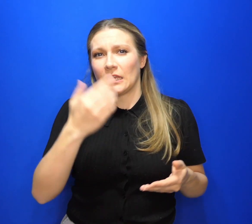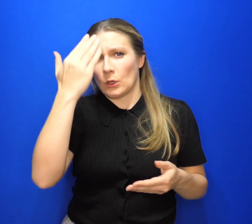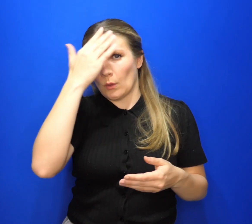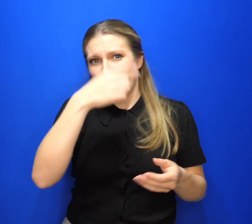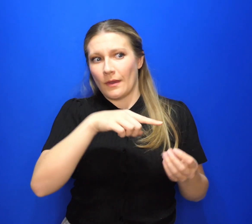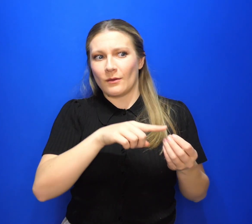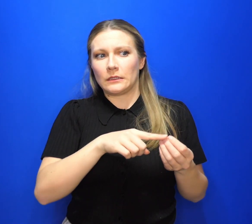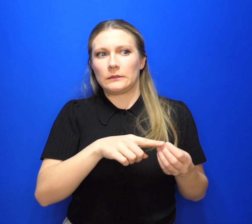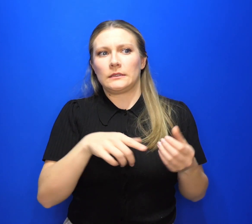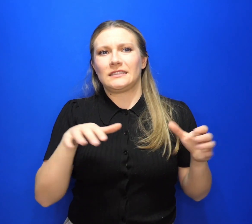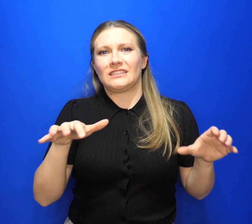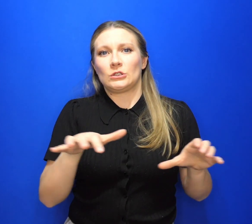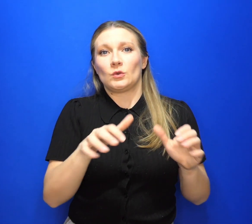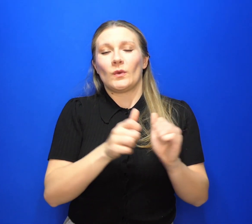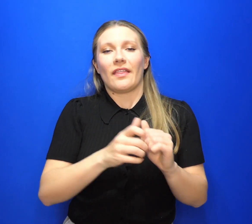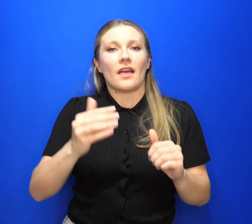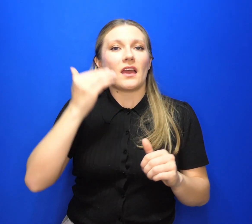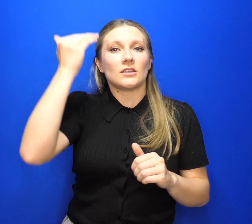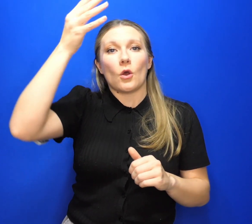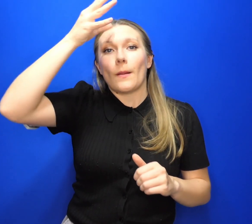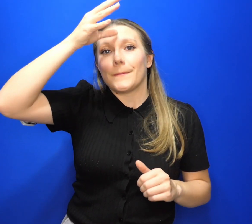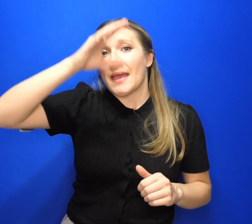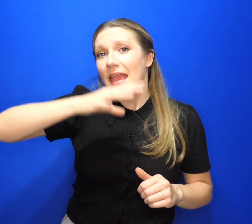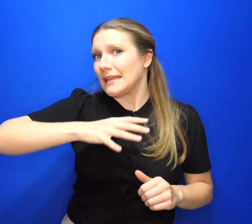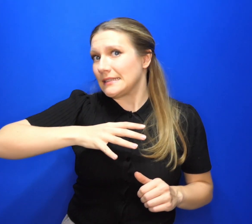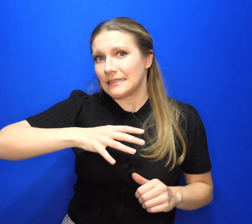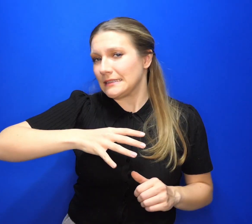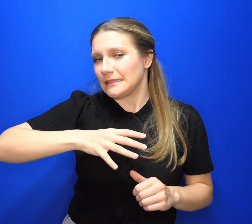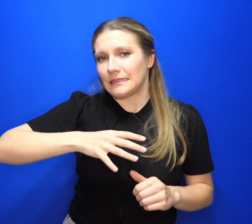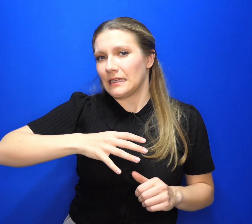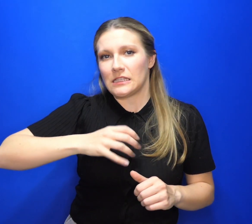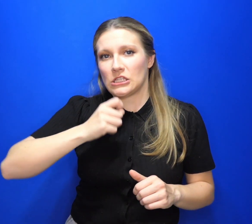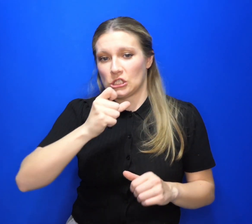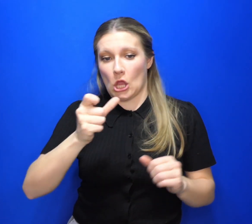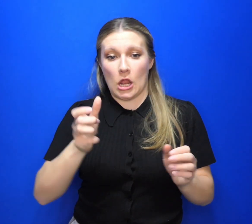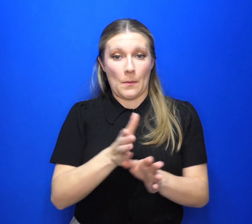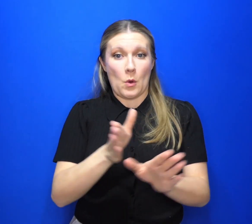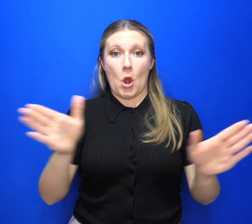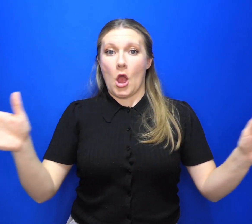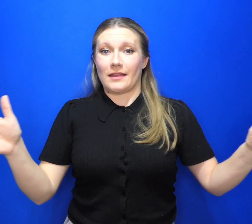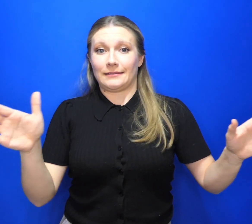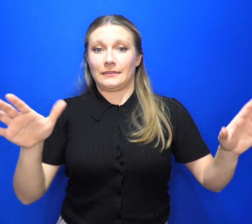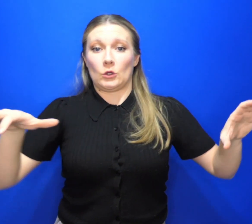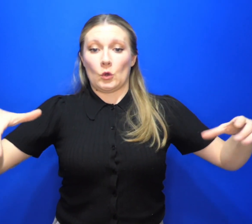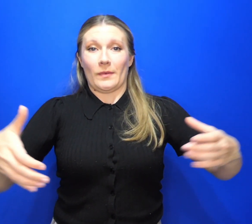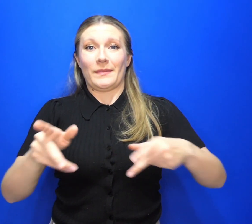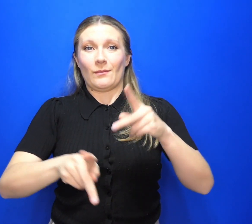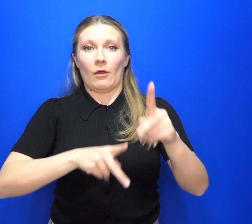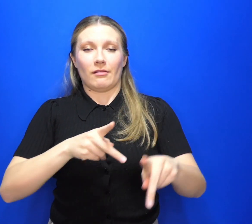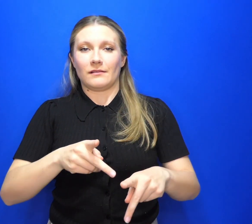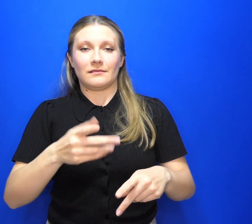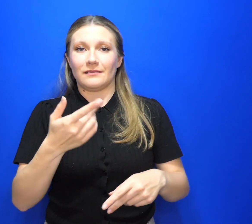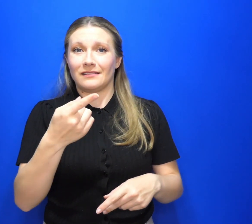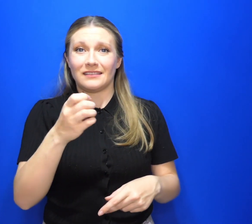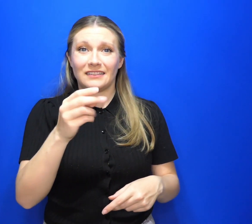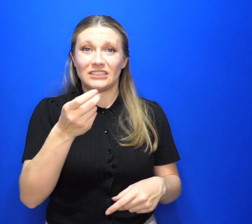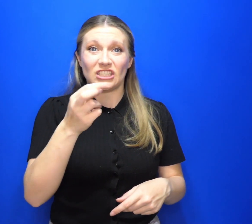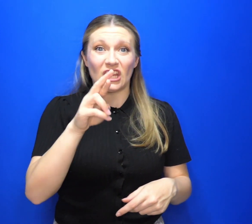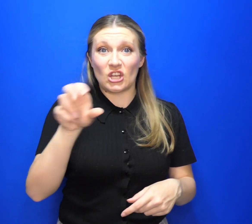know of, and it was done in adult men. So not even a broad spectrum of, gender or